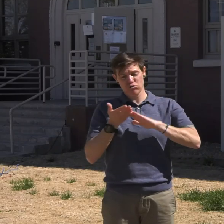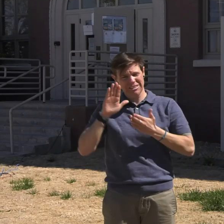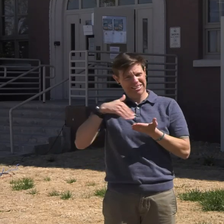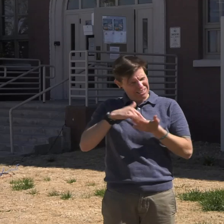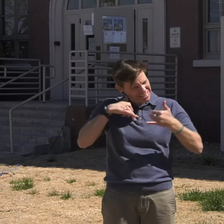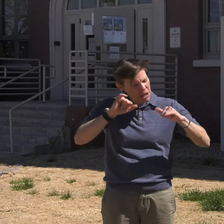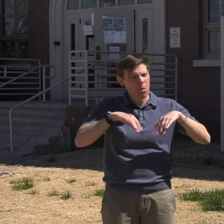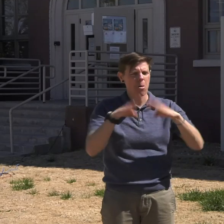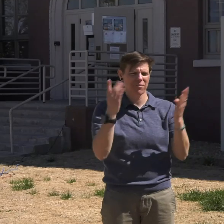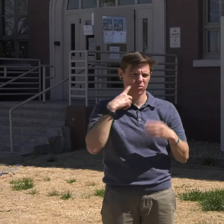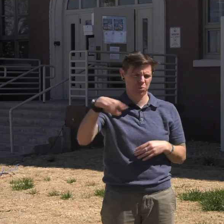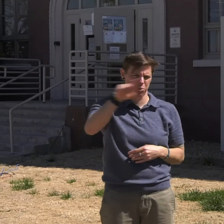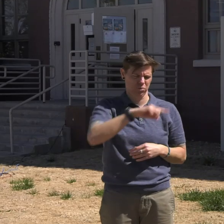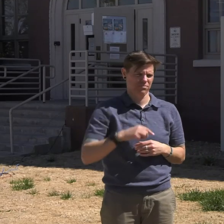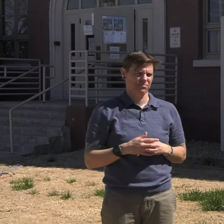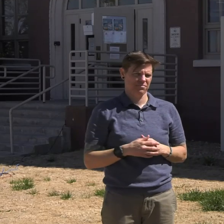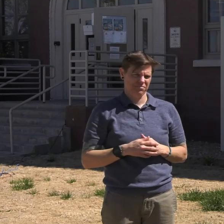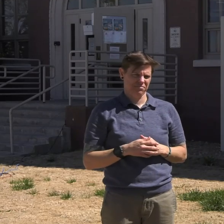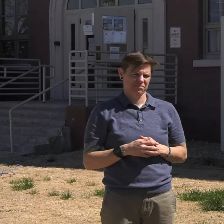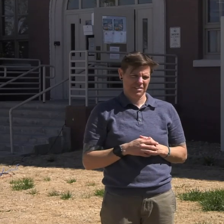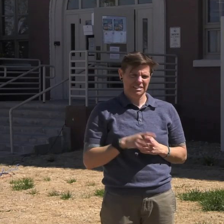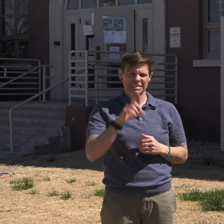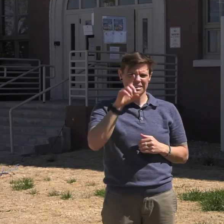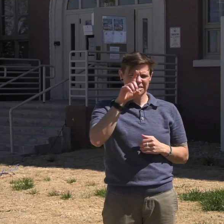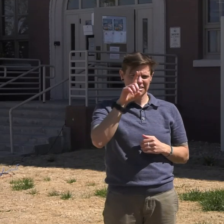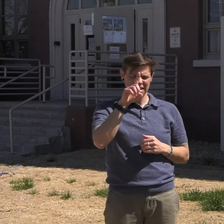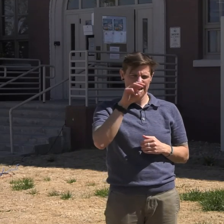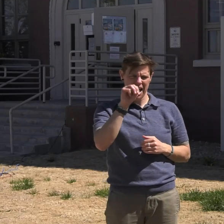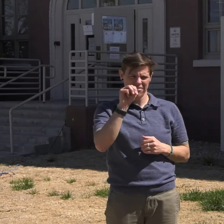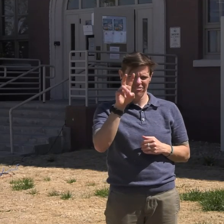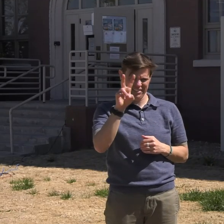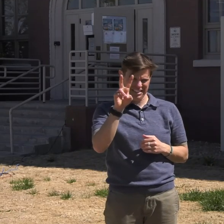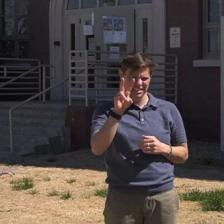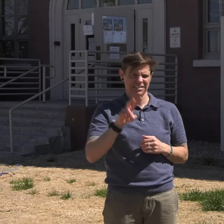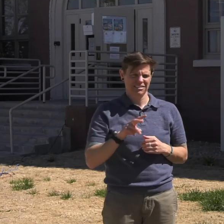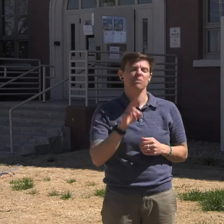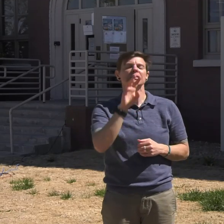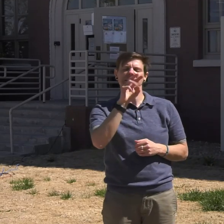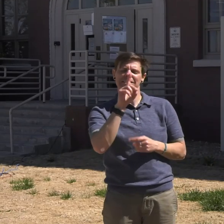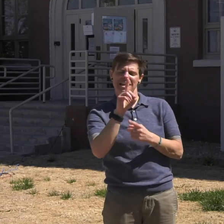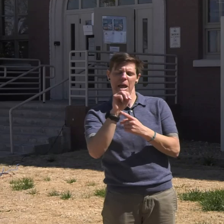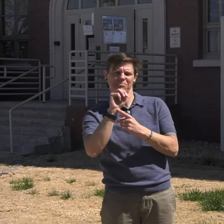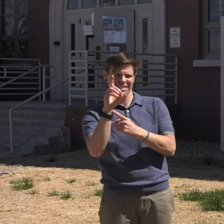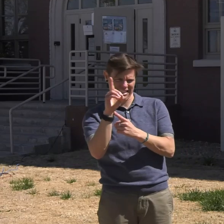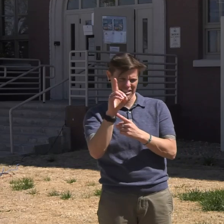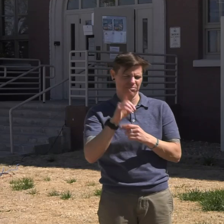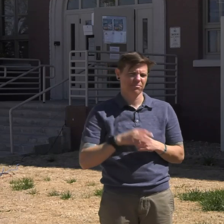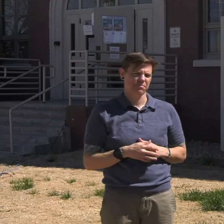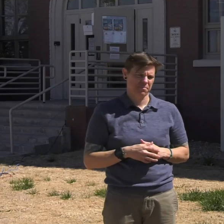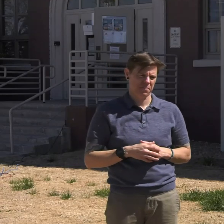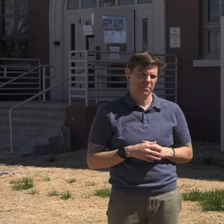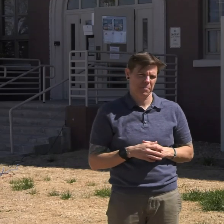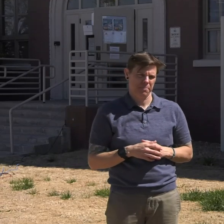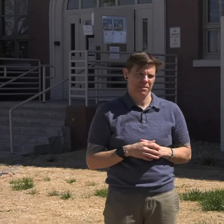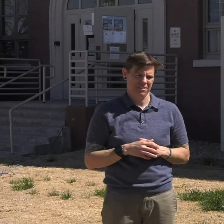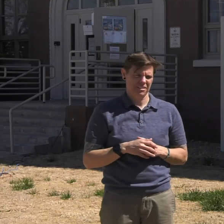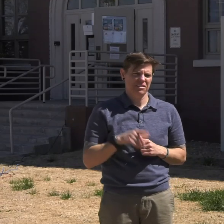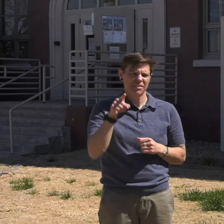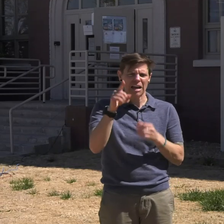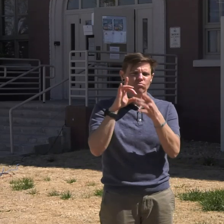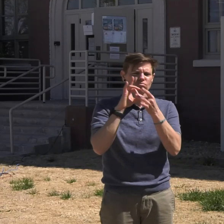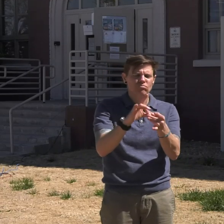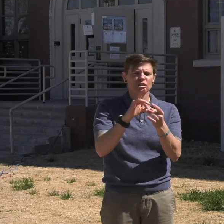is DMD traffic. Again, these are the folks who either fix traffic lights, keep roads open, set up temporary changes in